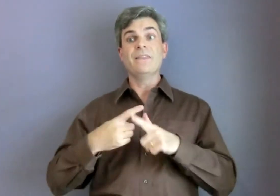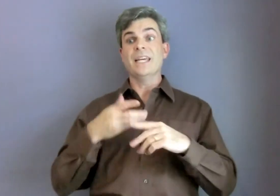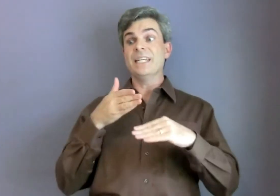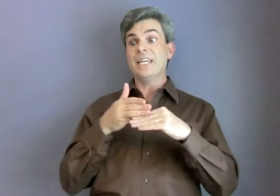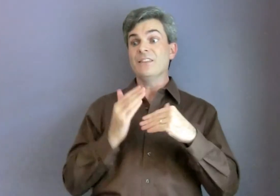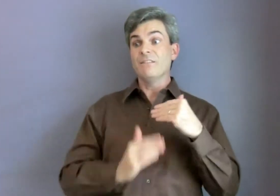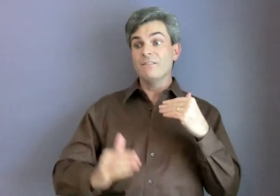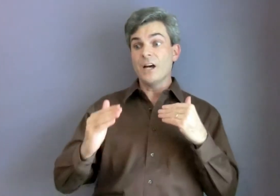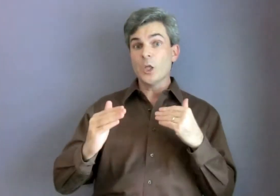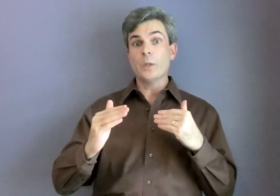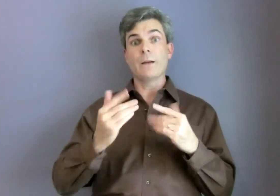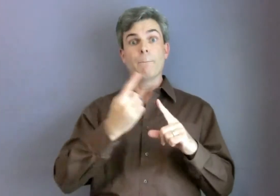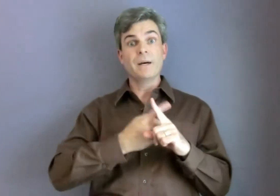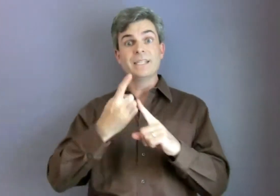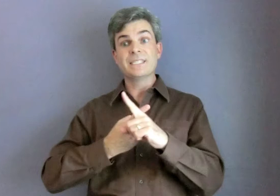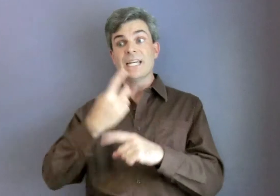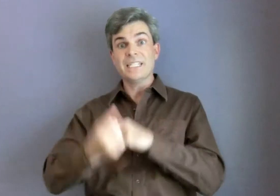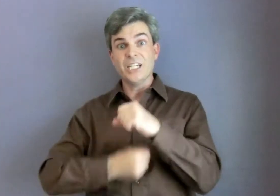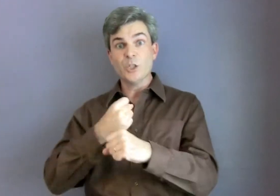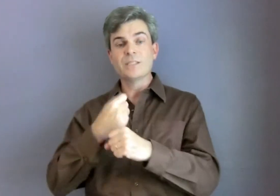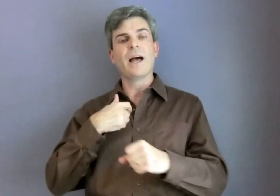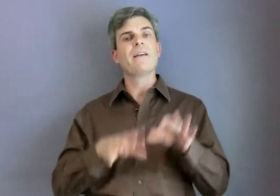itself returning. Communication, the next